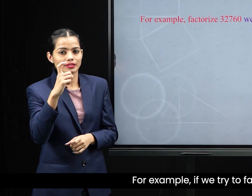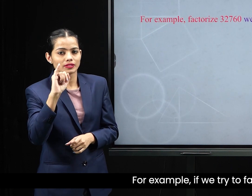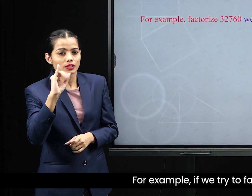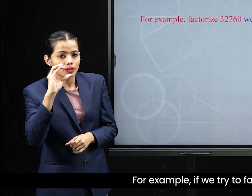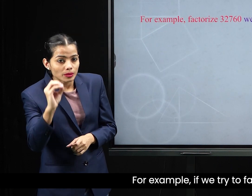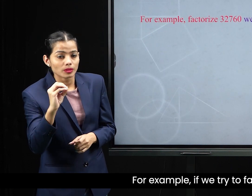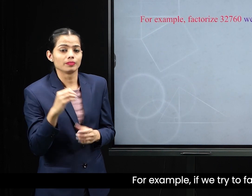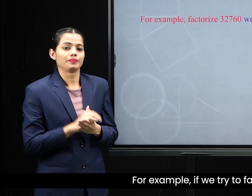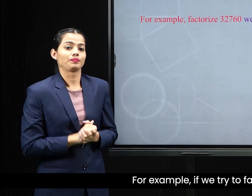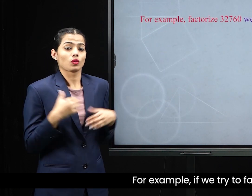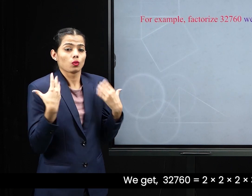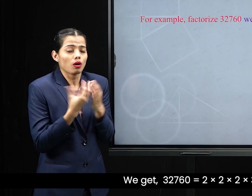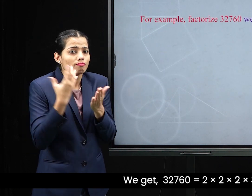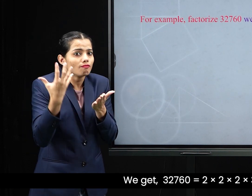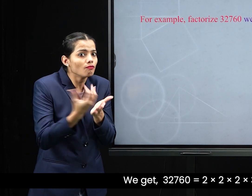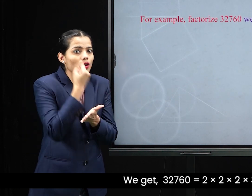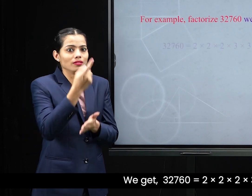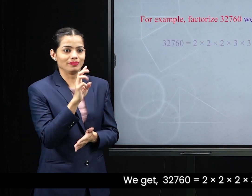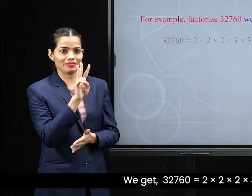32,760, we get